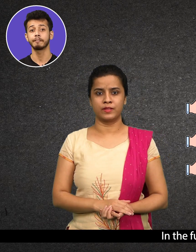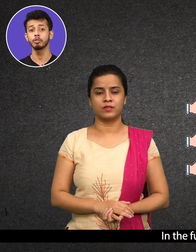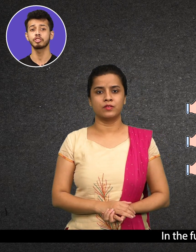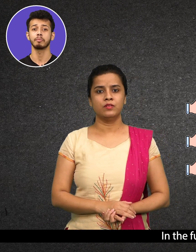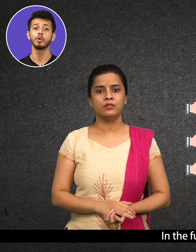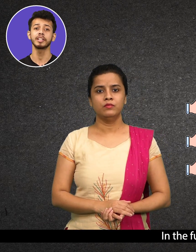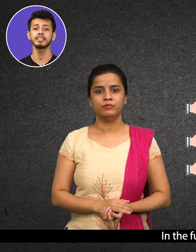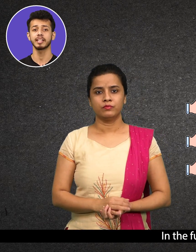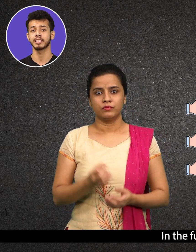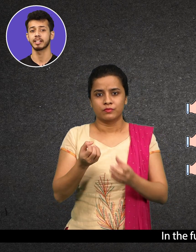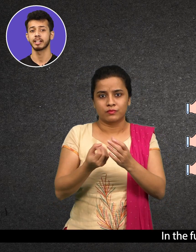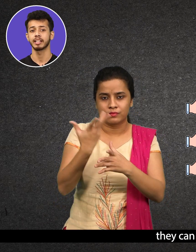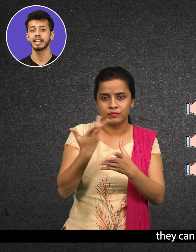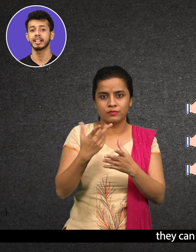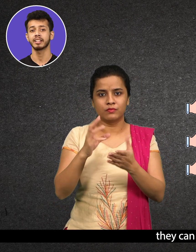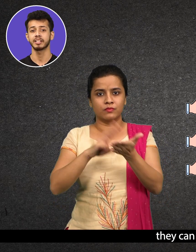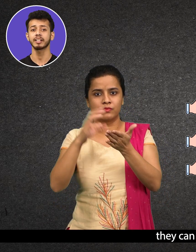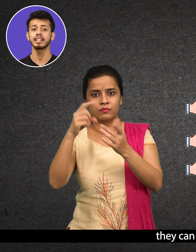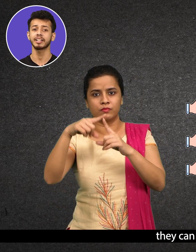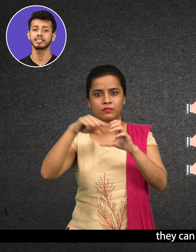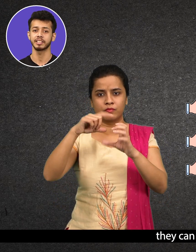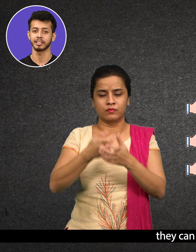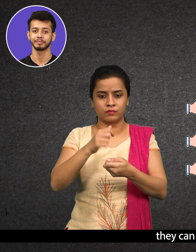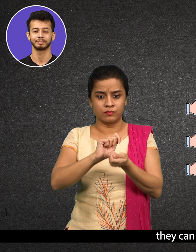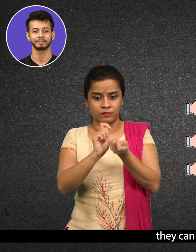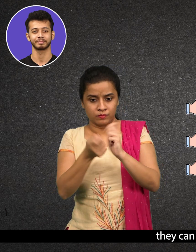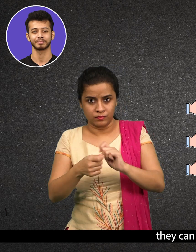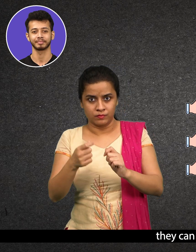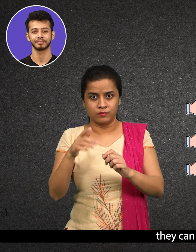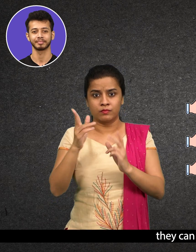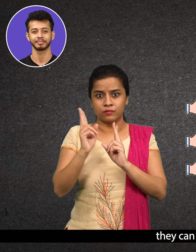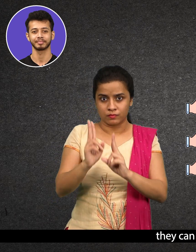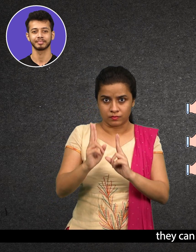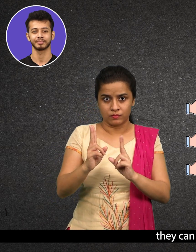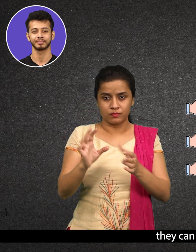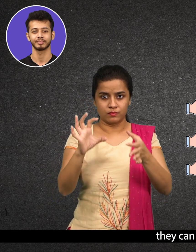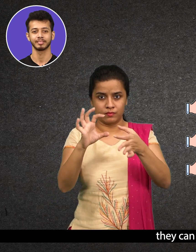In the fused or molten state, they can conduct electricity.